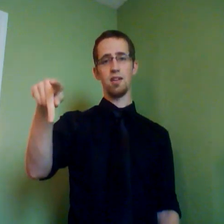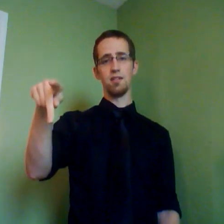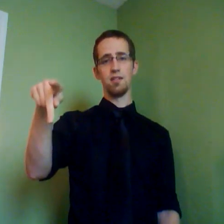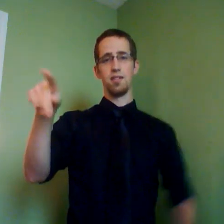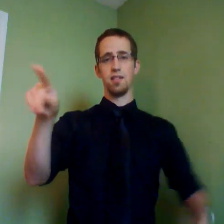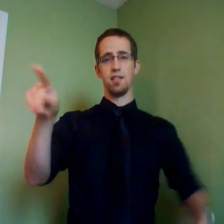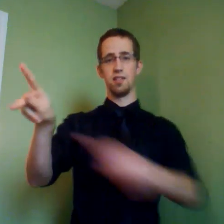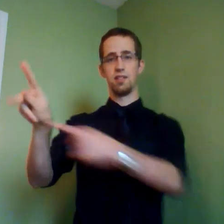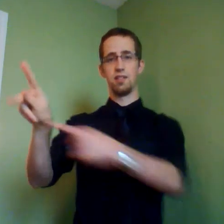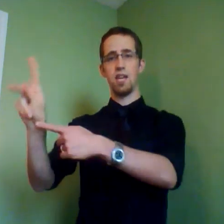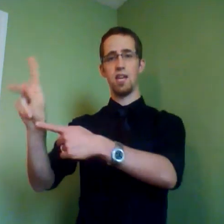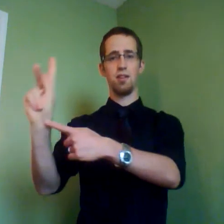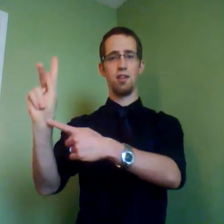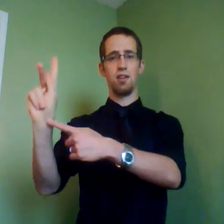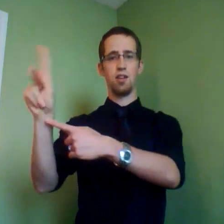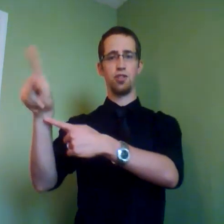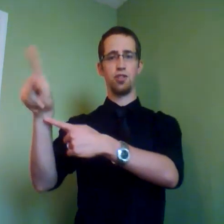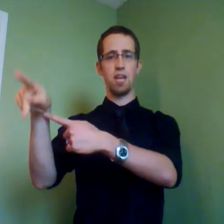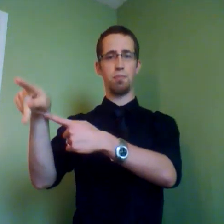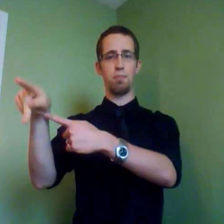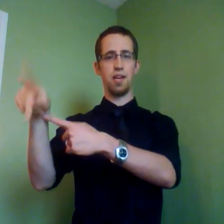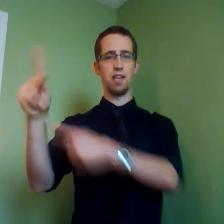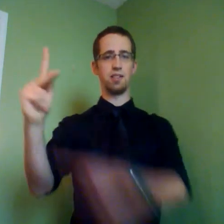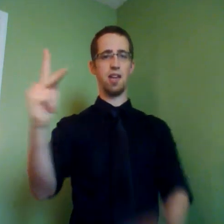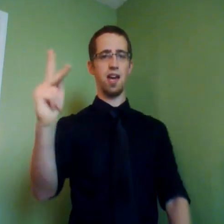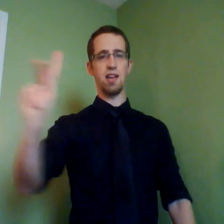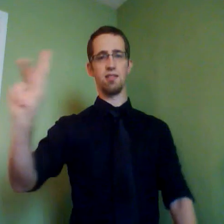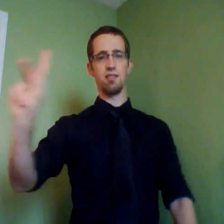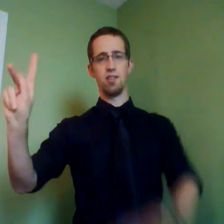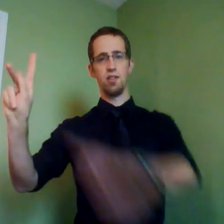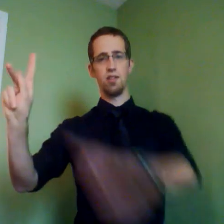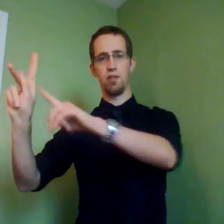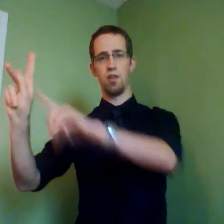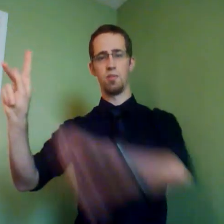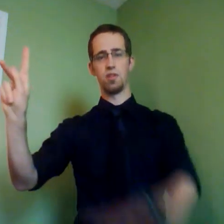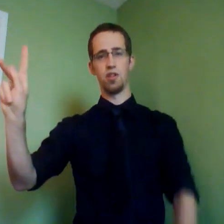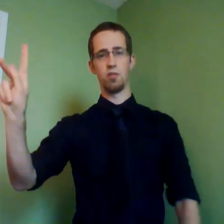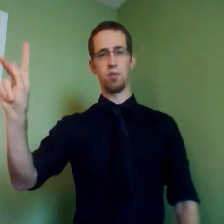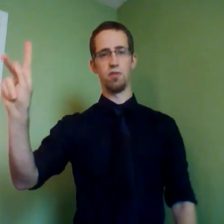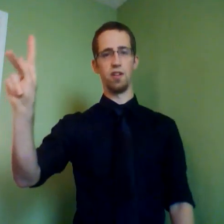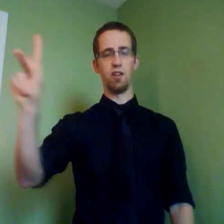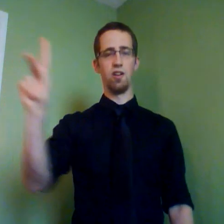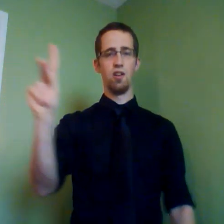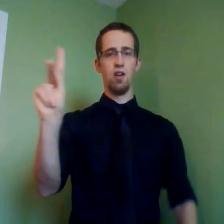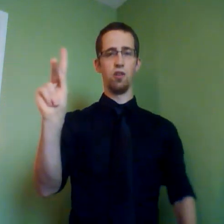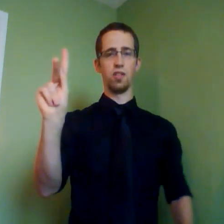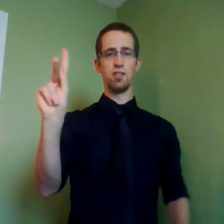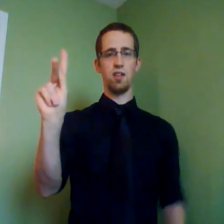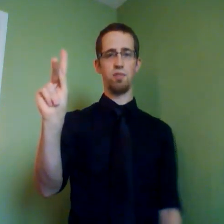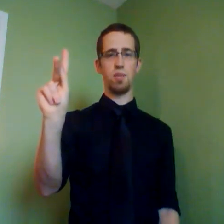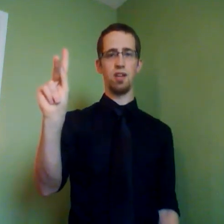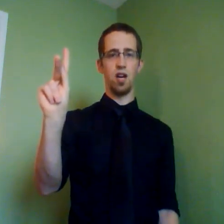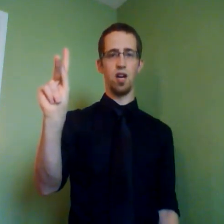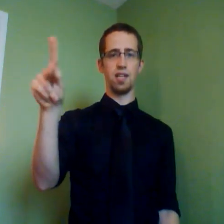P is the same shape as K. Your thumb is on your middle finger, only instead of being up like